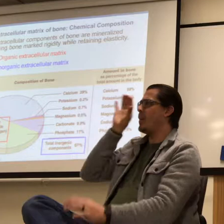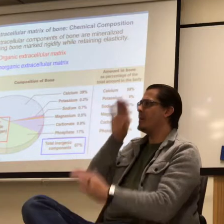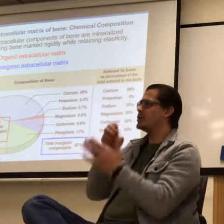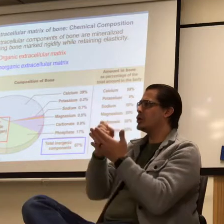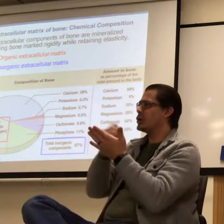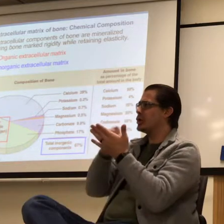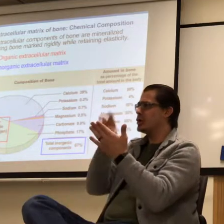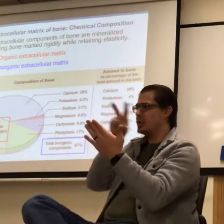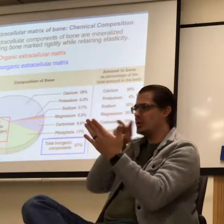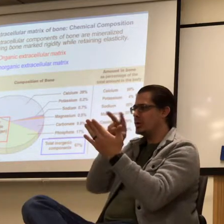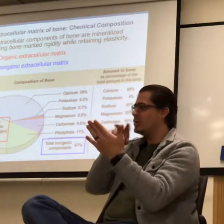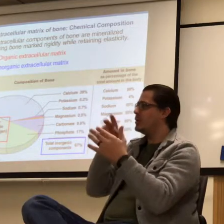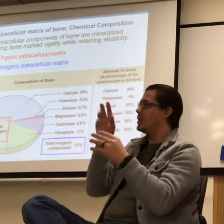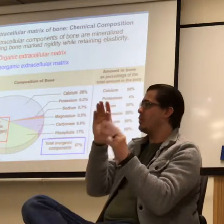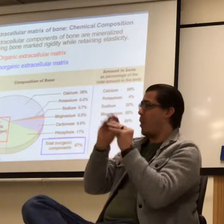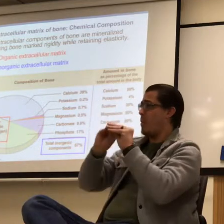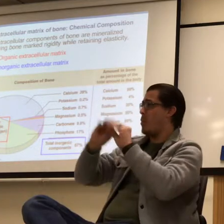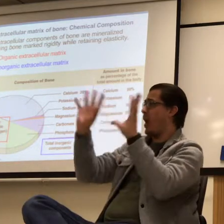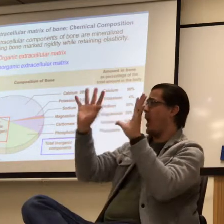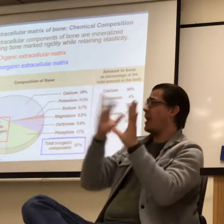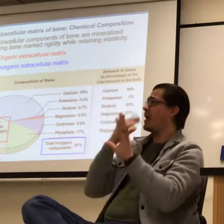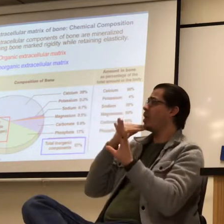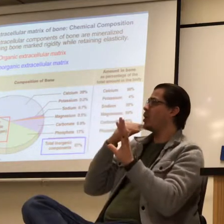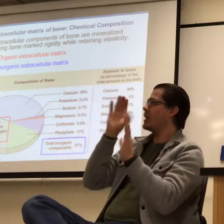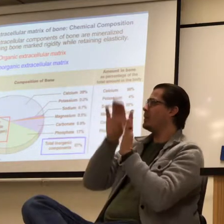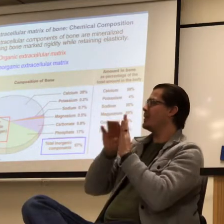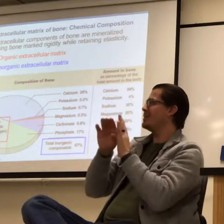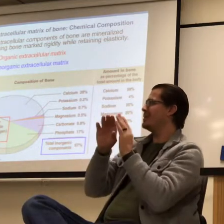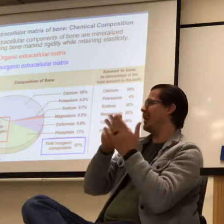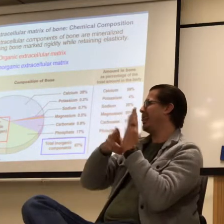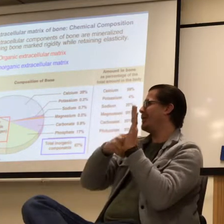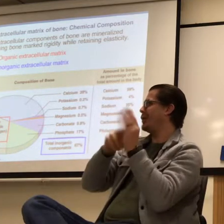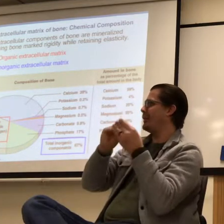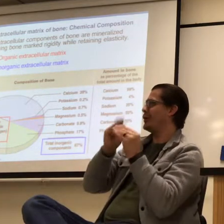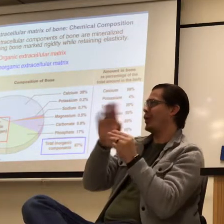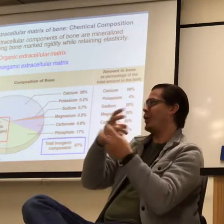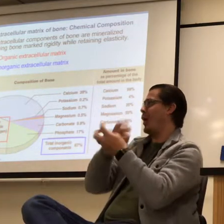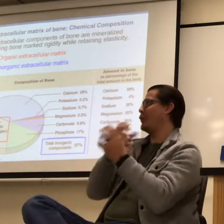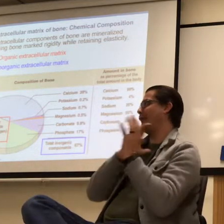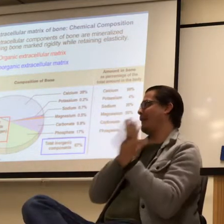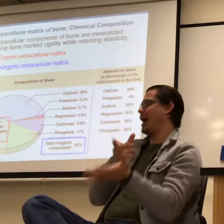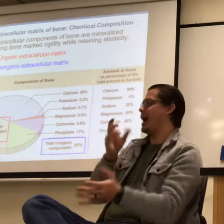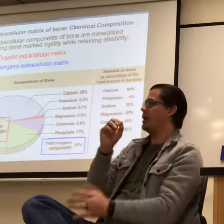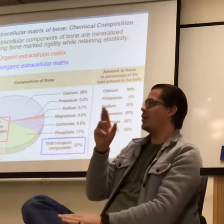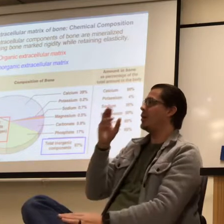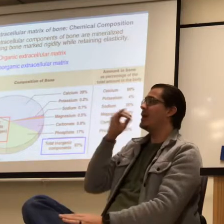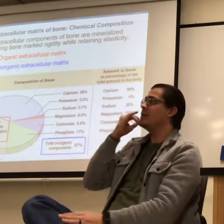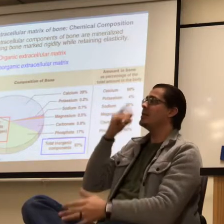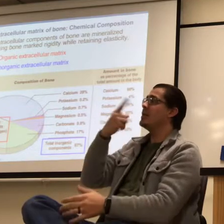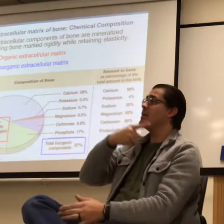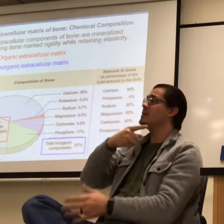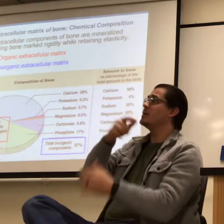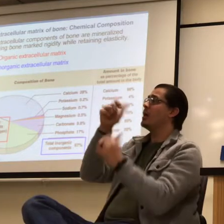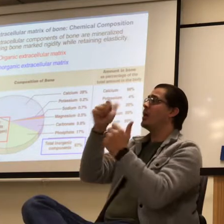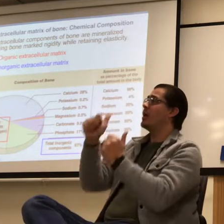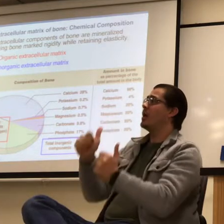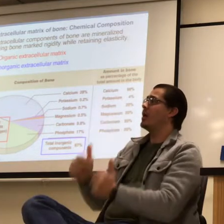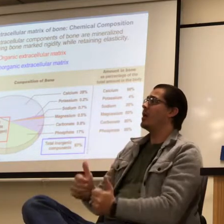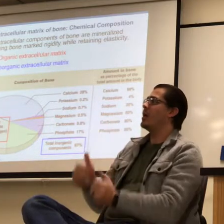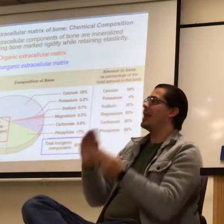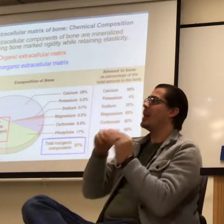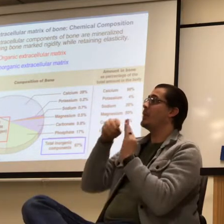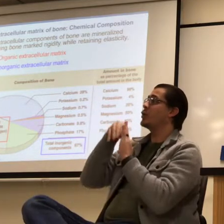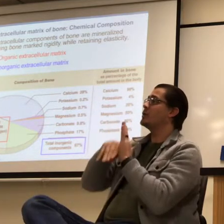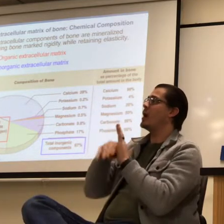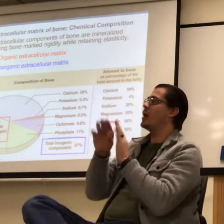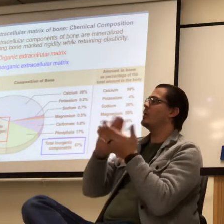And the brighter the image, they put a number to it, and they say your bones are fine. But as you lose this, the number goes down.